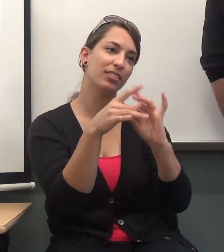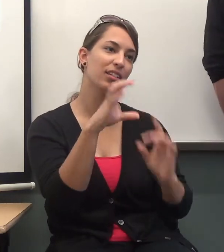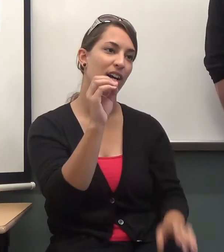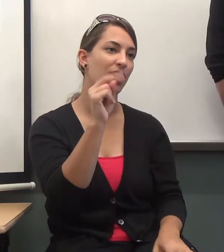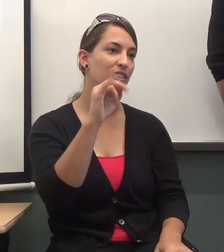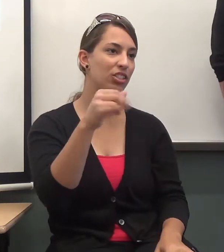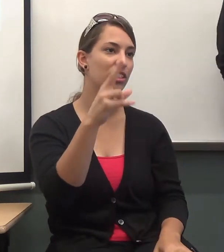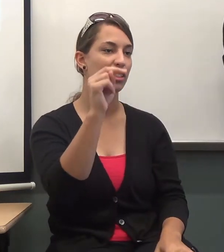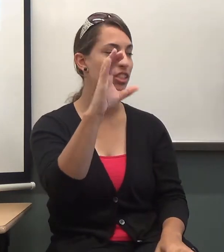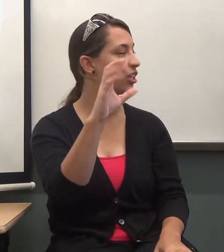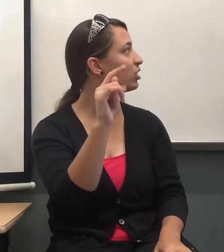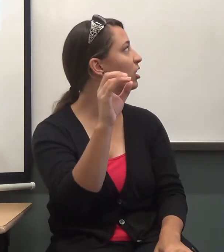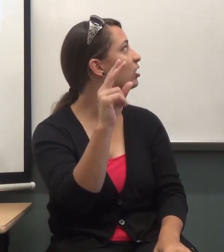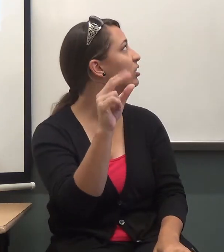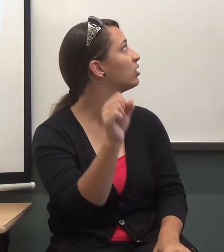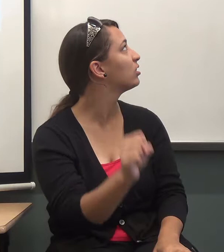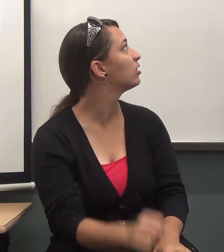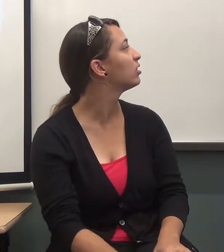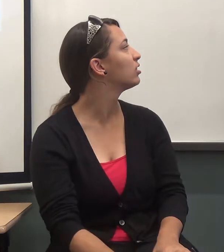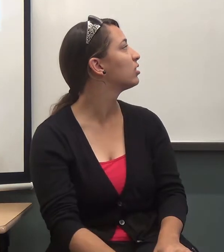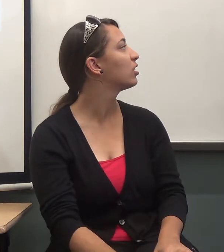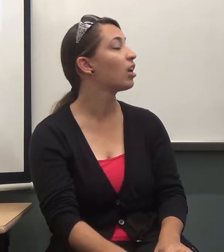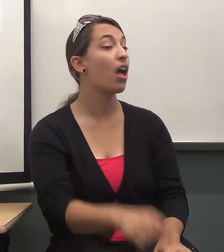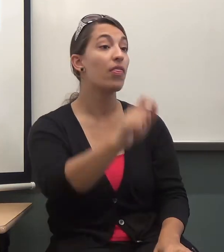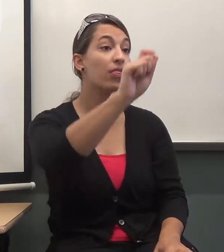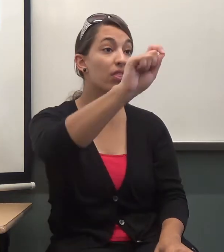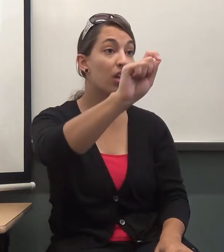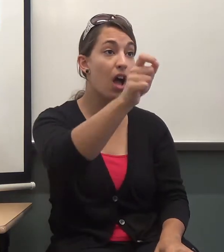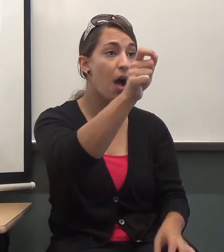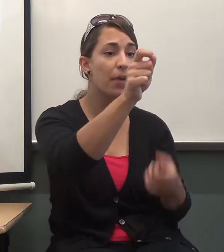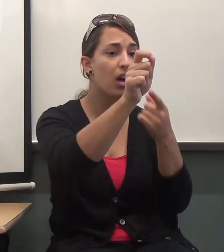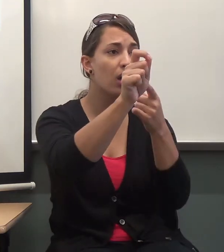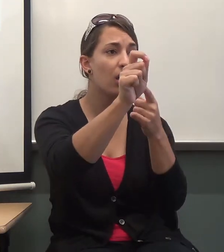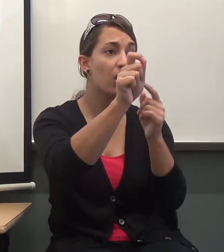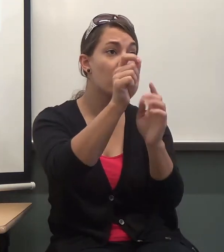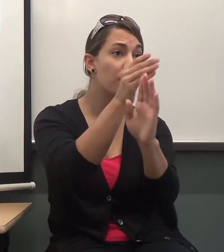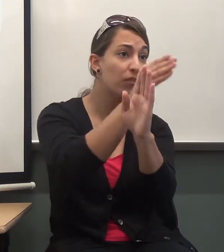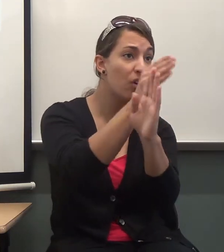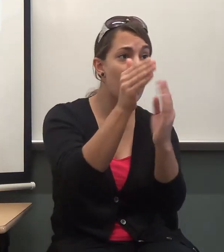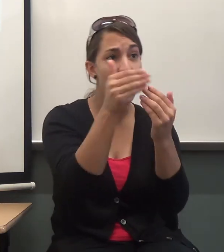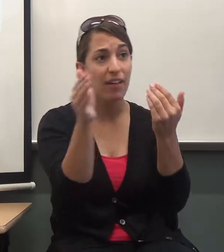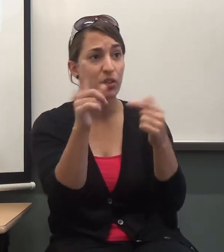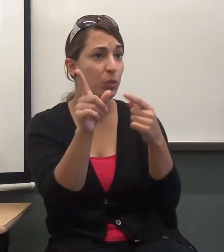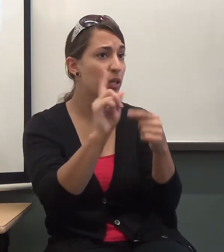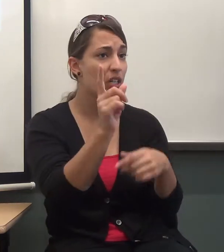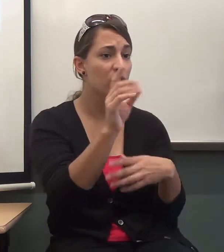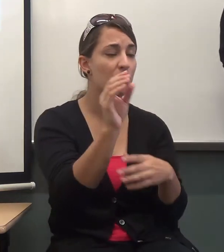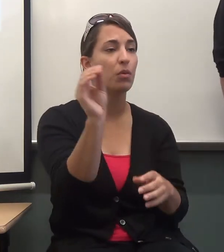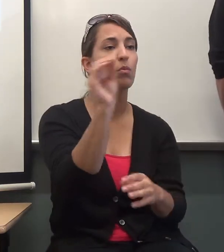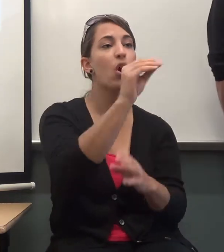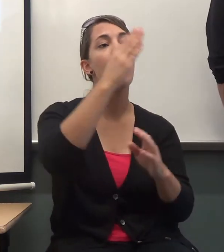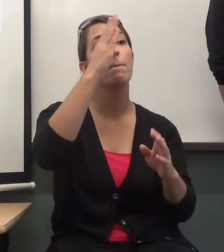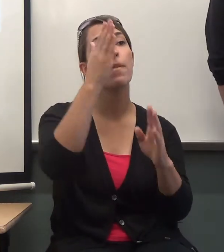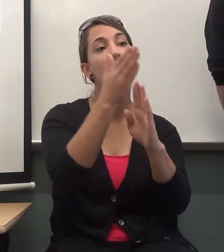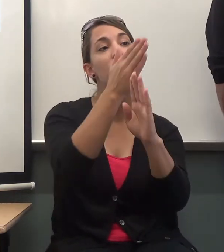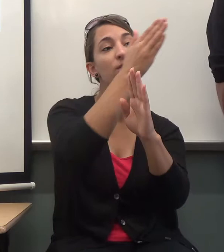goes before Is subordinating. the conjunction. With this